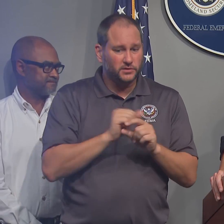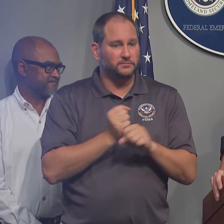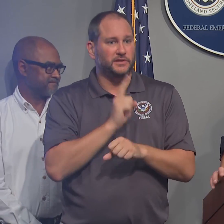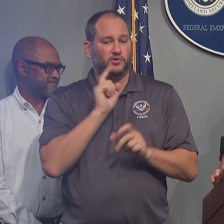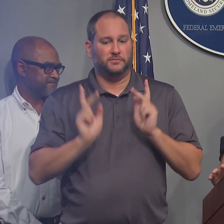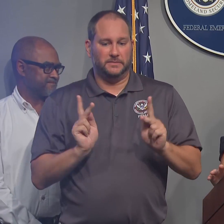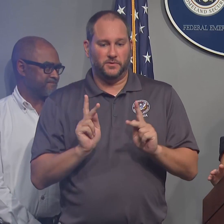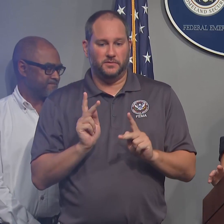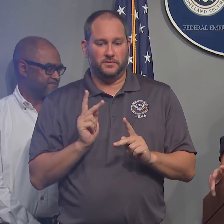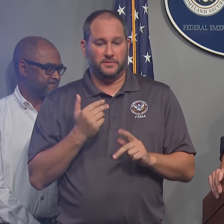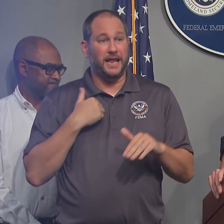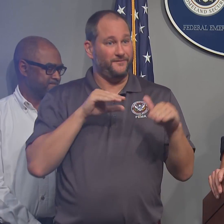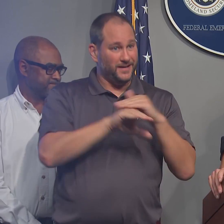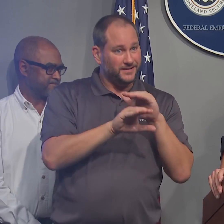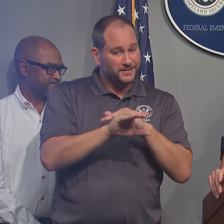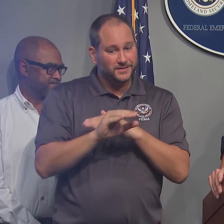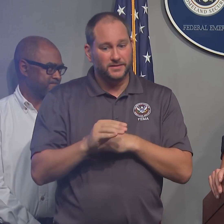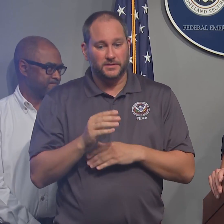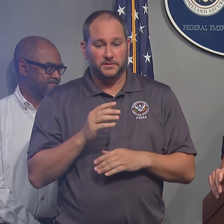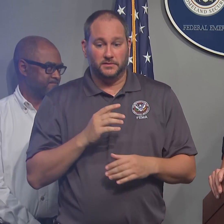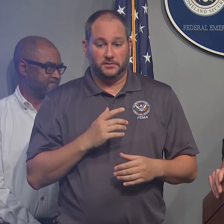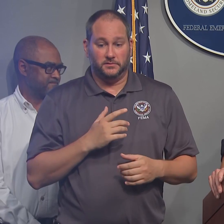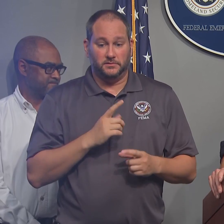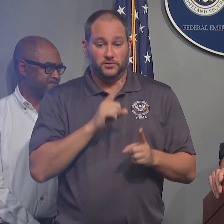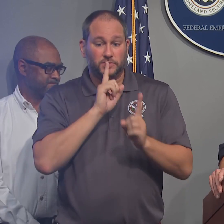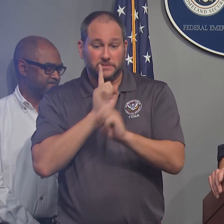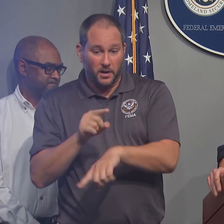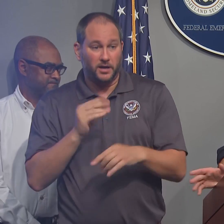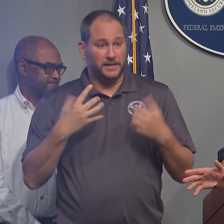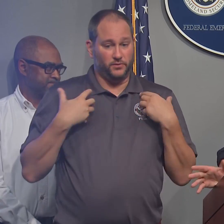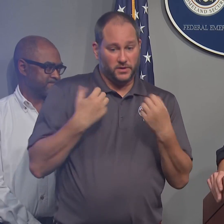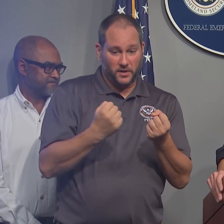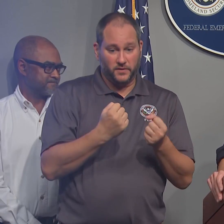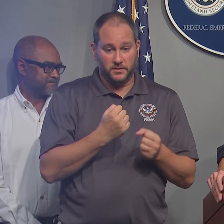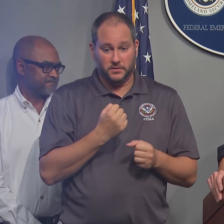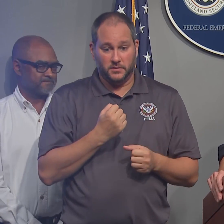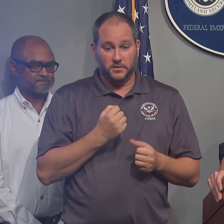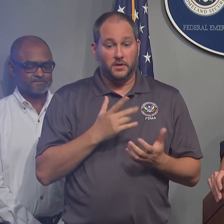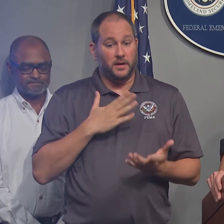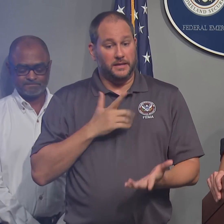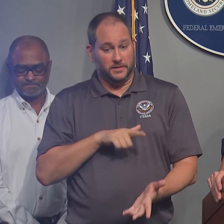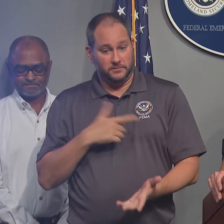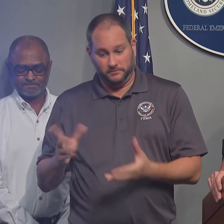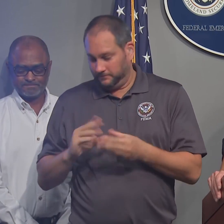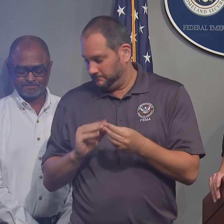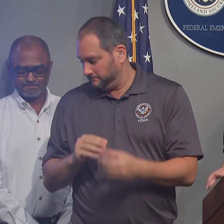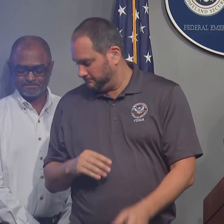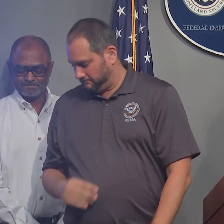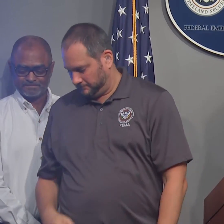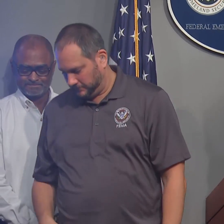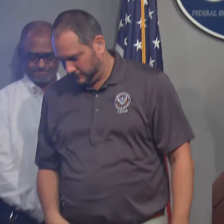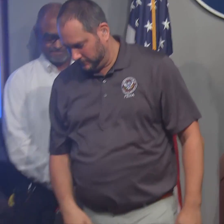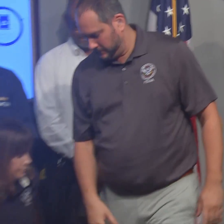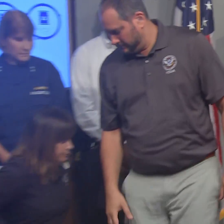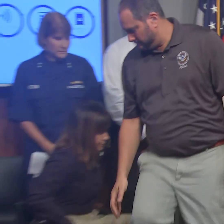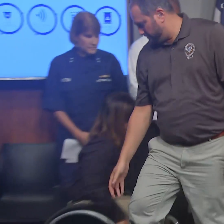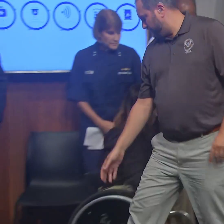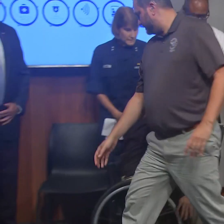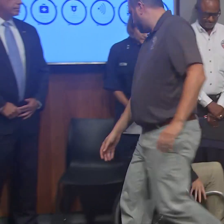only during the response phase, but also after the recovery phase. So, Linda, please, would you say a few words? Thank you.